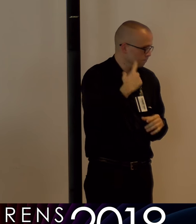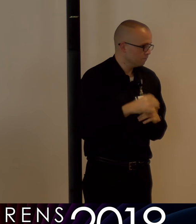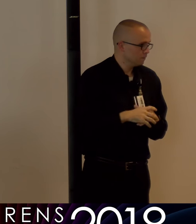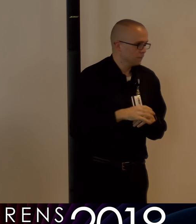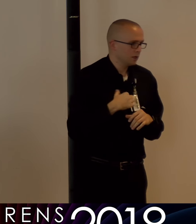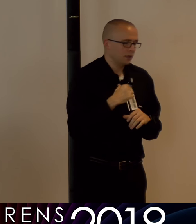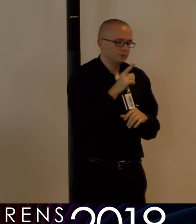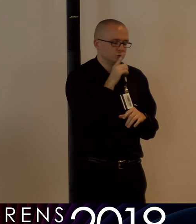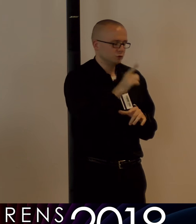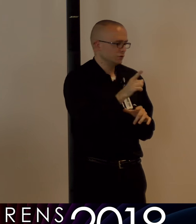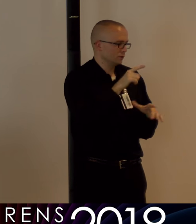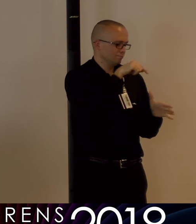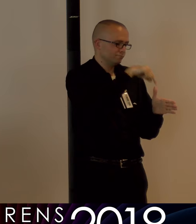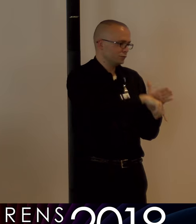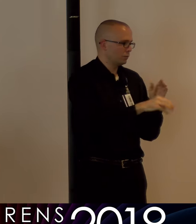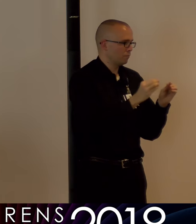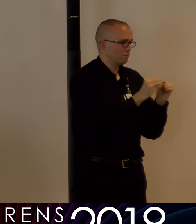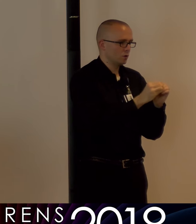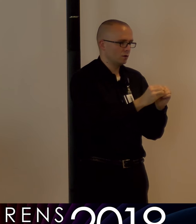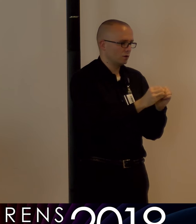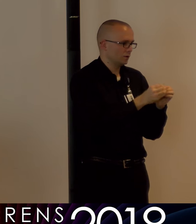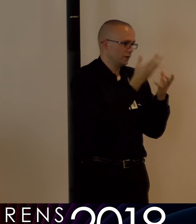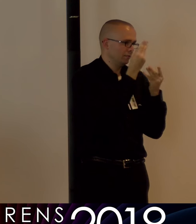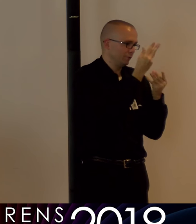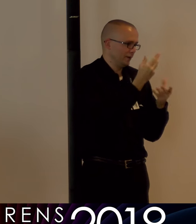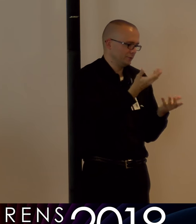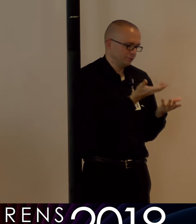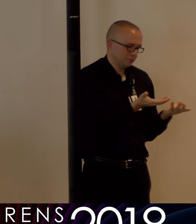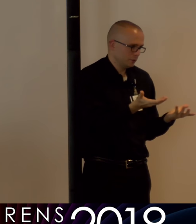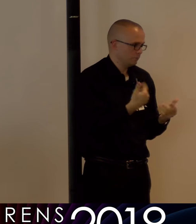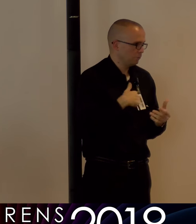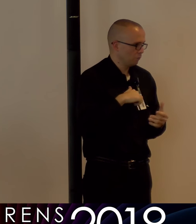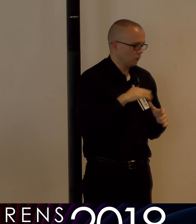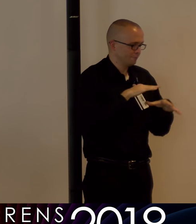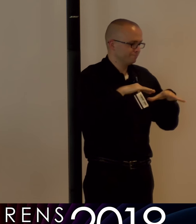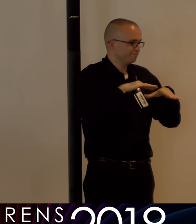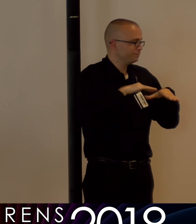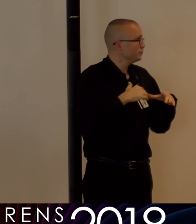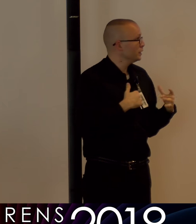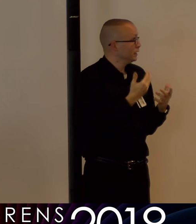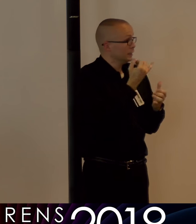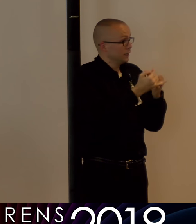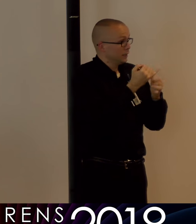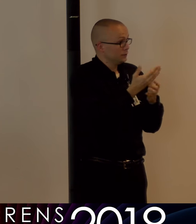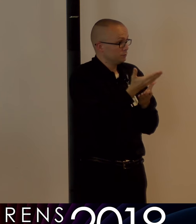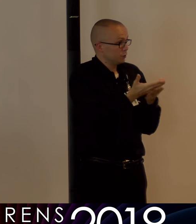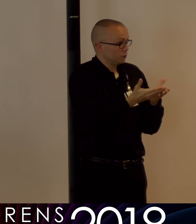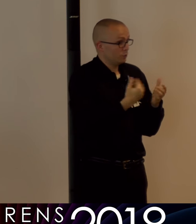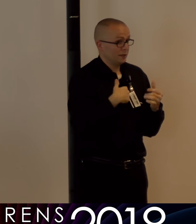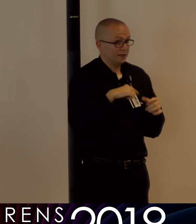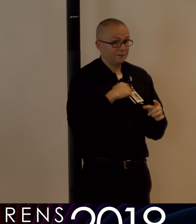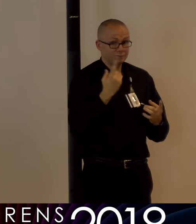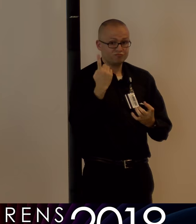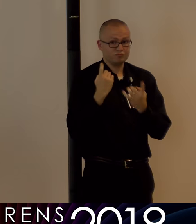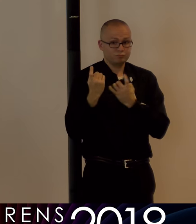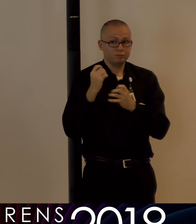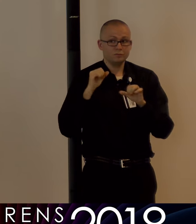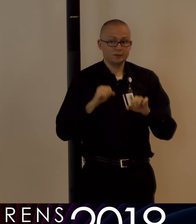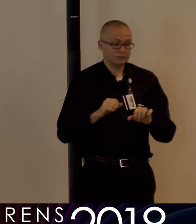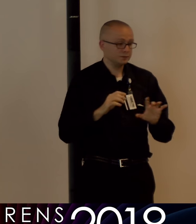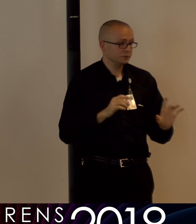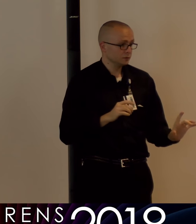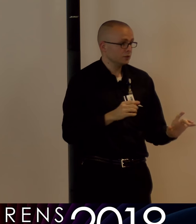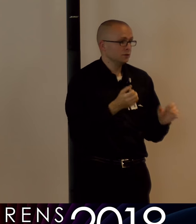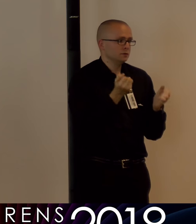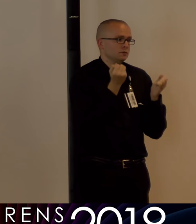sure that's not the whole story. So for the last part of what I want to present, we still have time for some questions. There